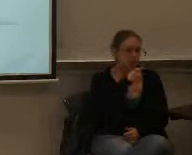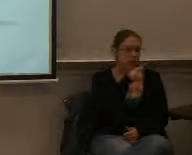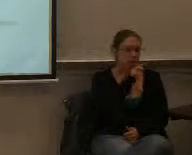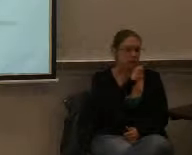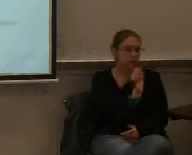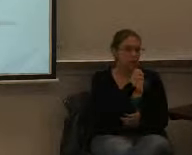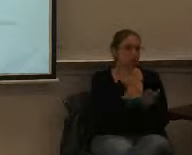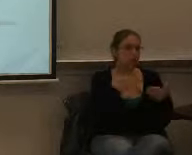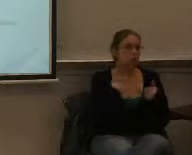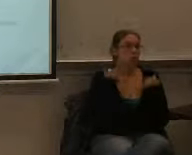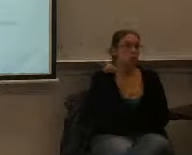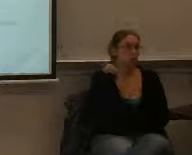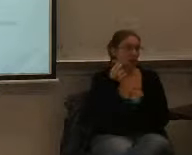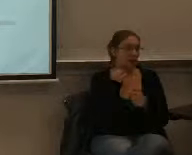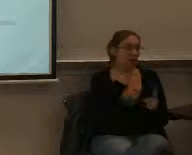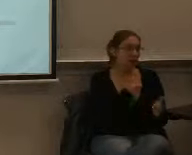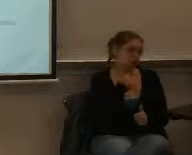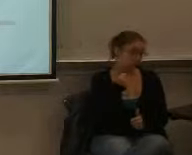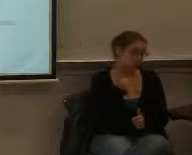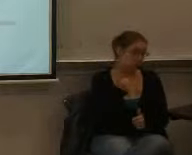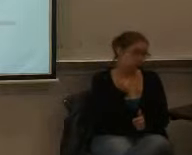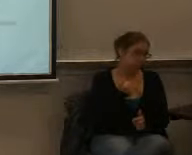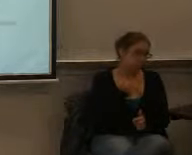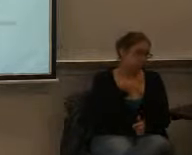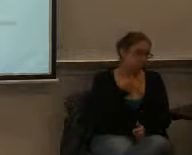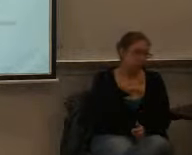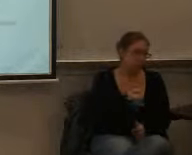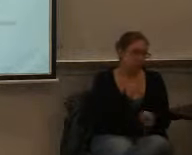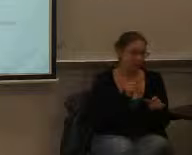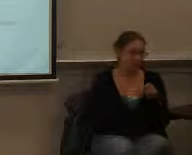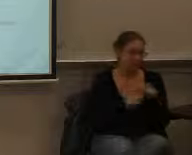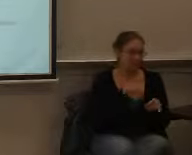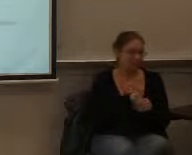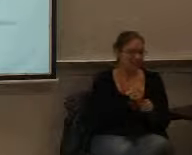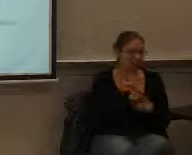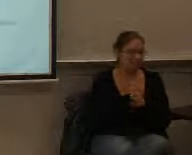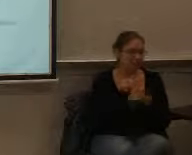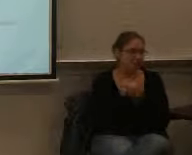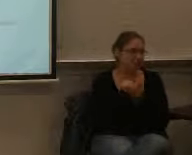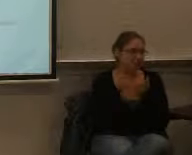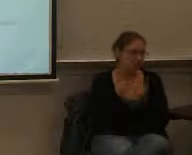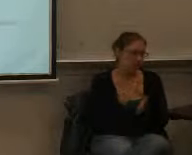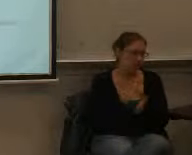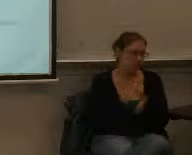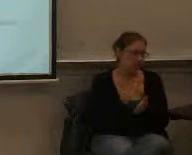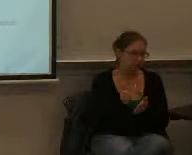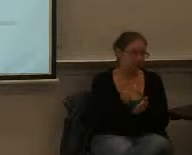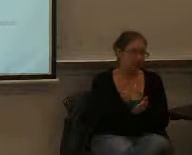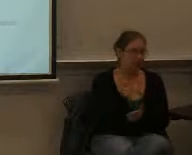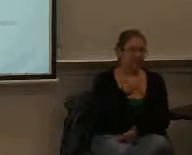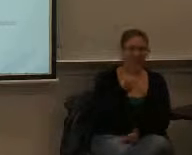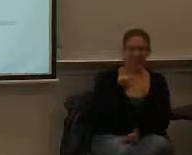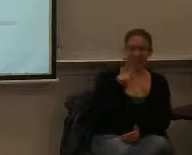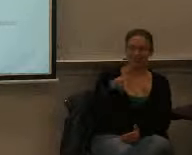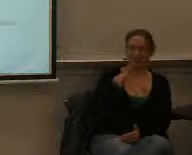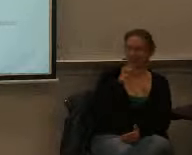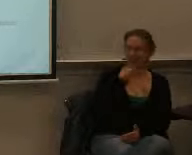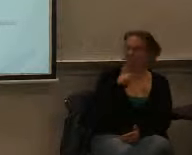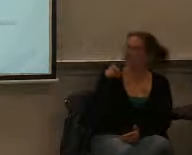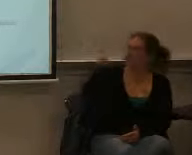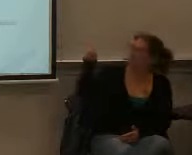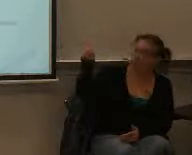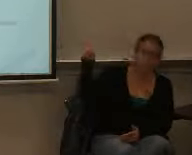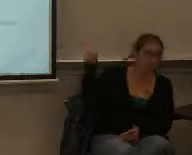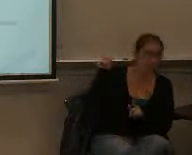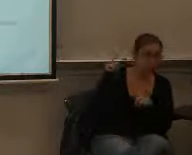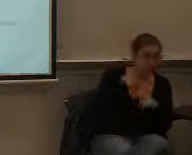at much more quickly, and so it hangs in the population that way. Now, when this Daphnia limnology comes